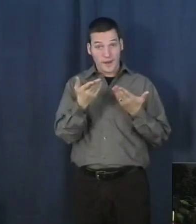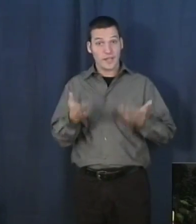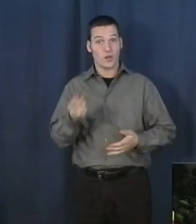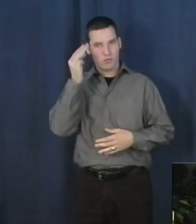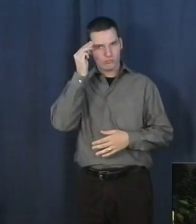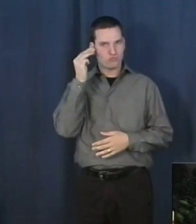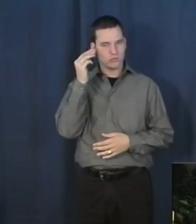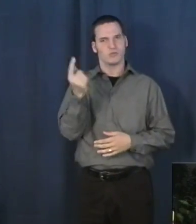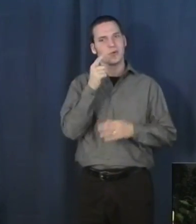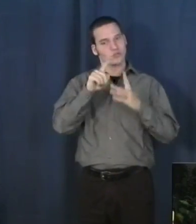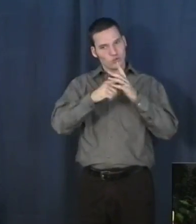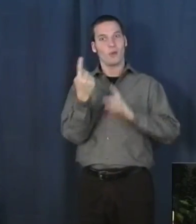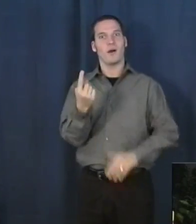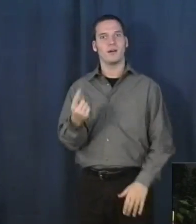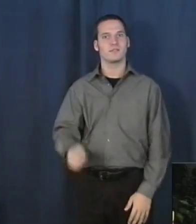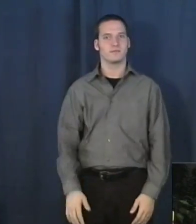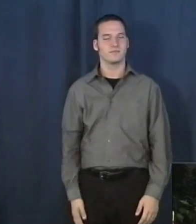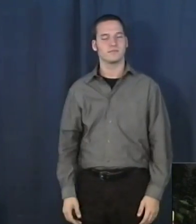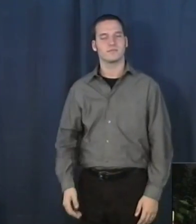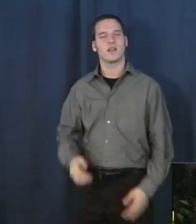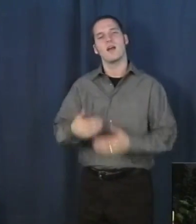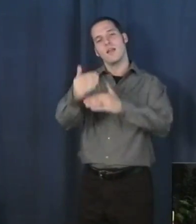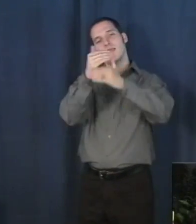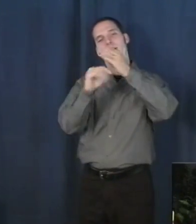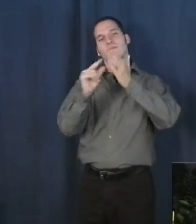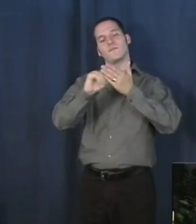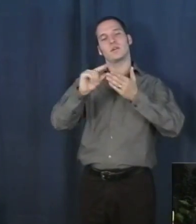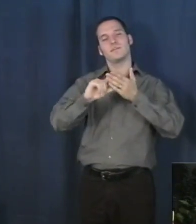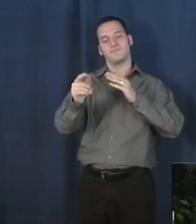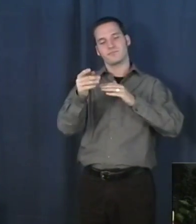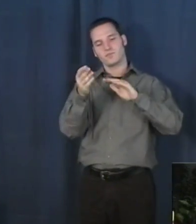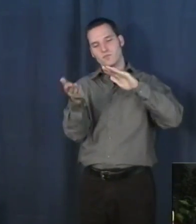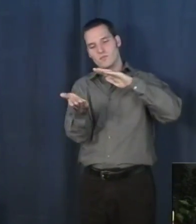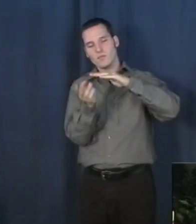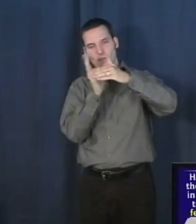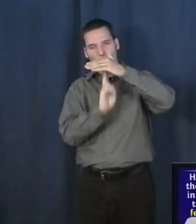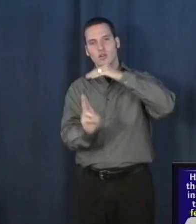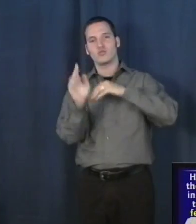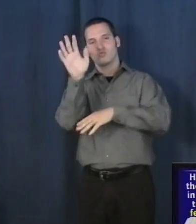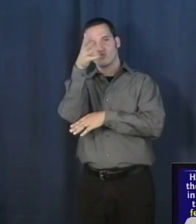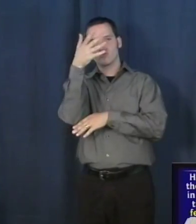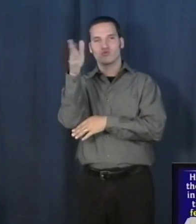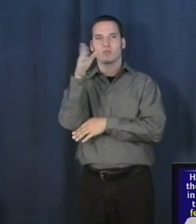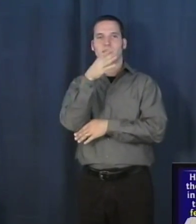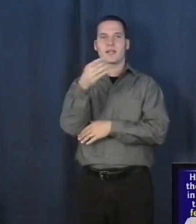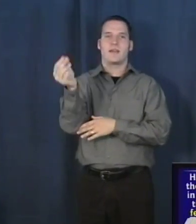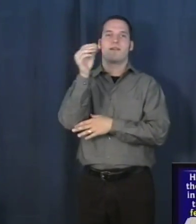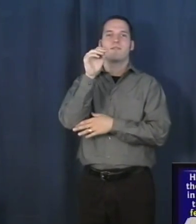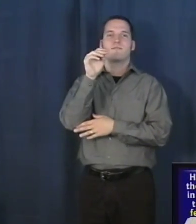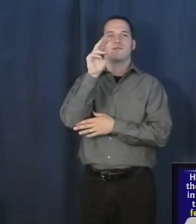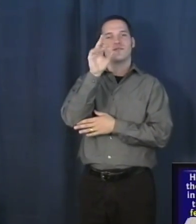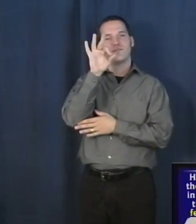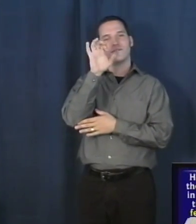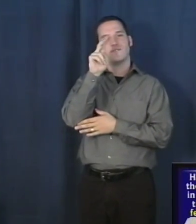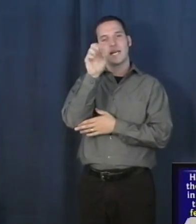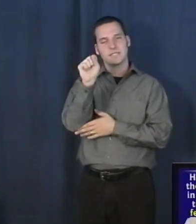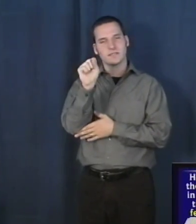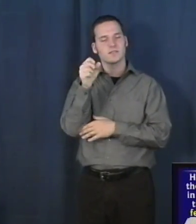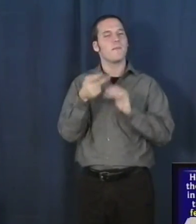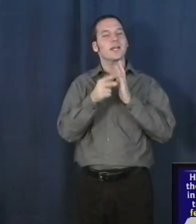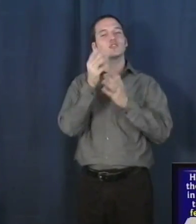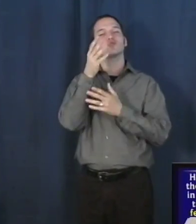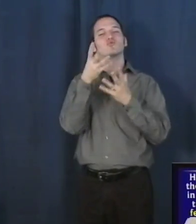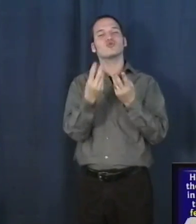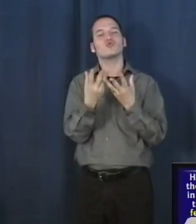here. Somebody start one. Next verse says, he lieth under the shady trees in the covert of the reed and fens. The word fens means